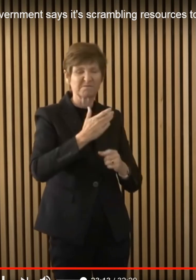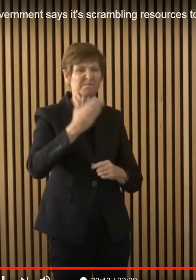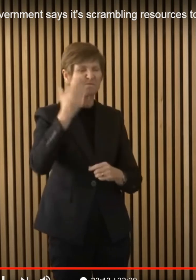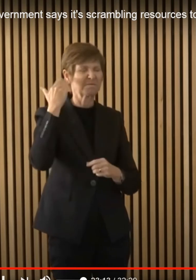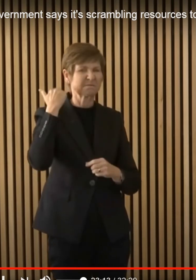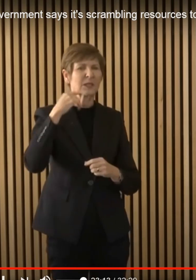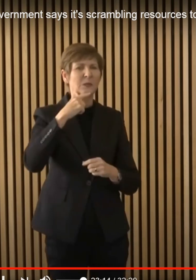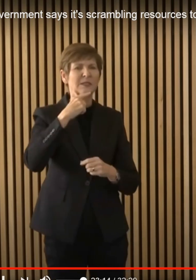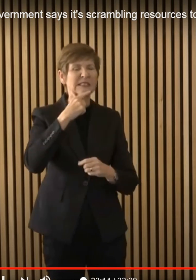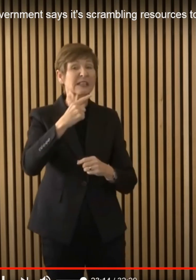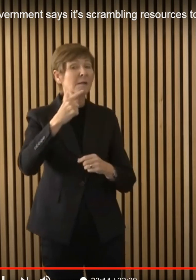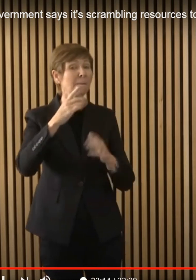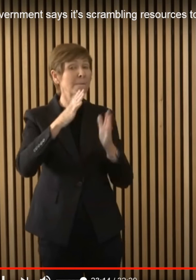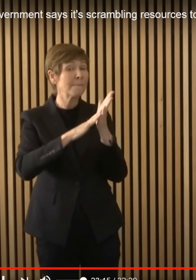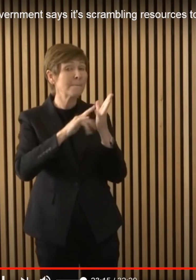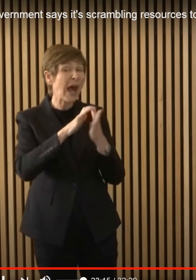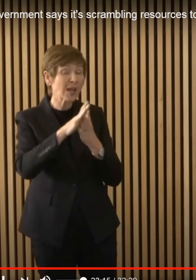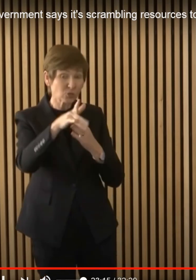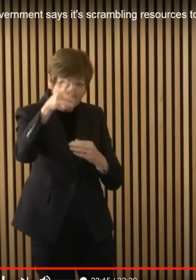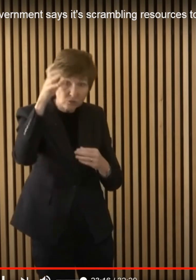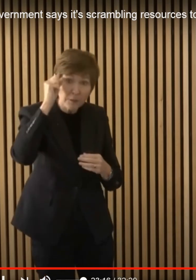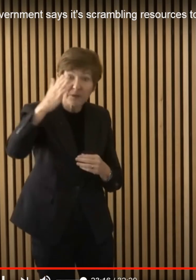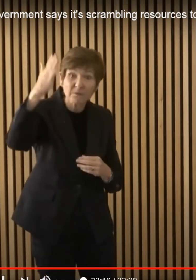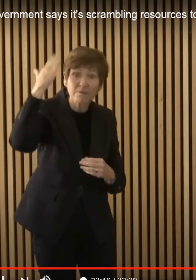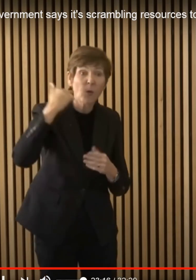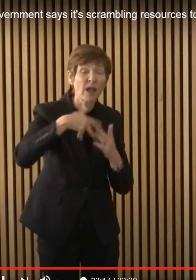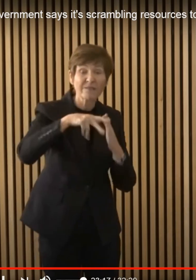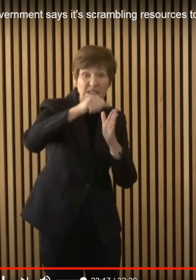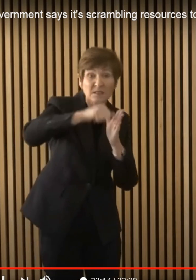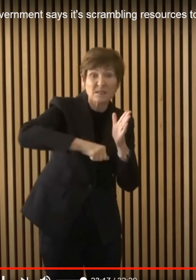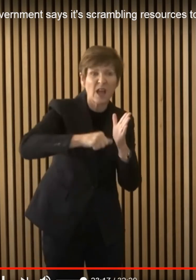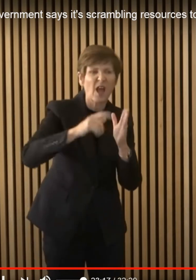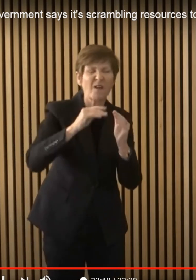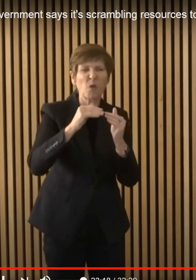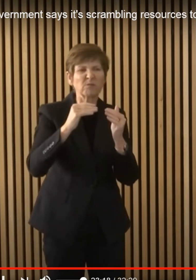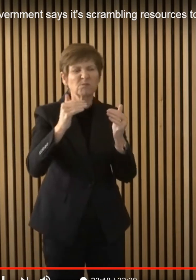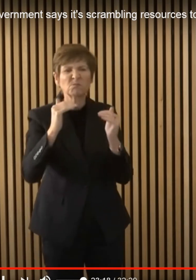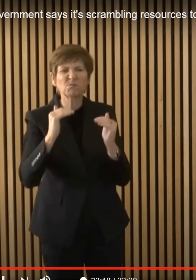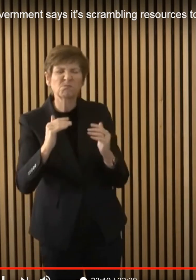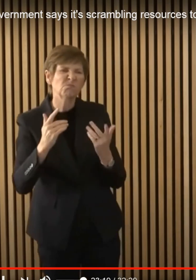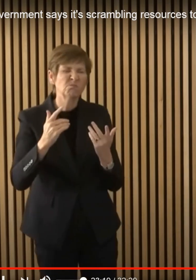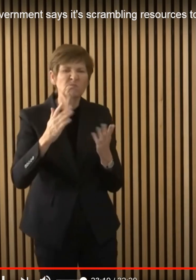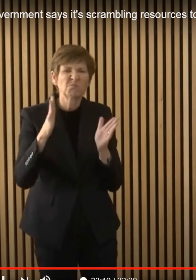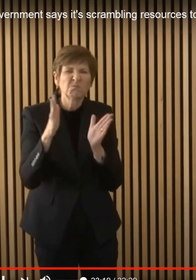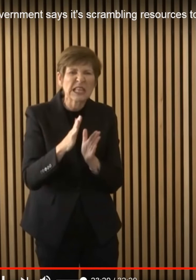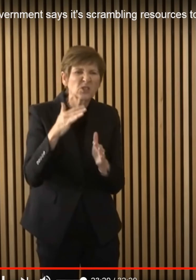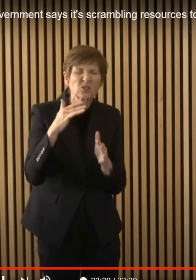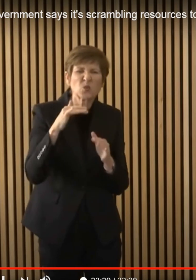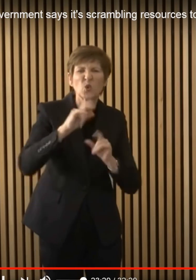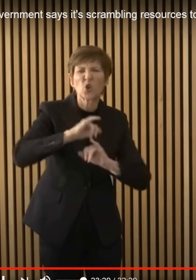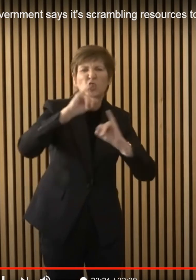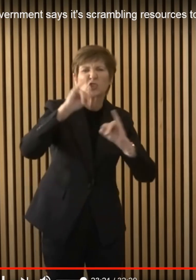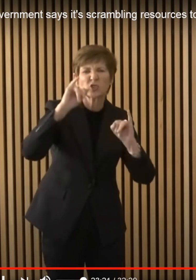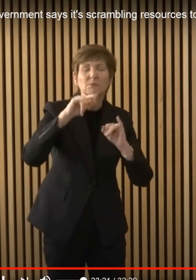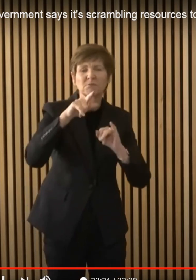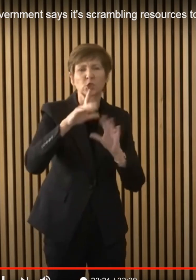been taken again. It's a decision which follows from the level of community transmission. We've